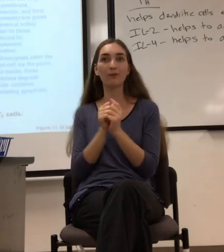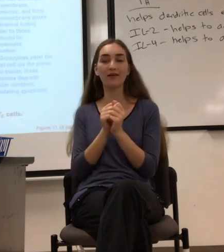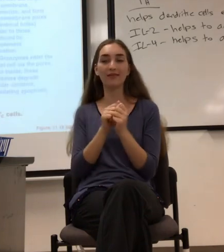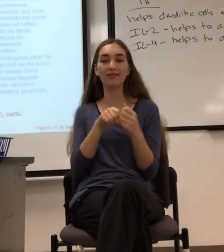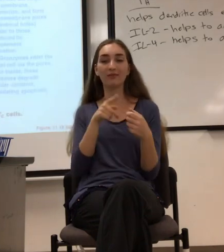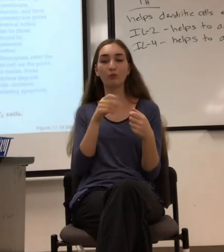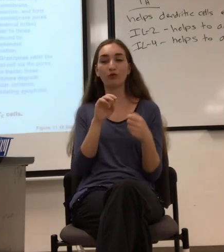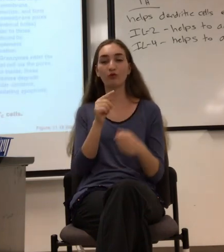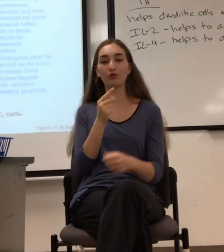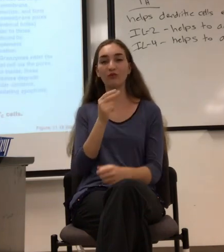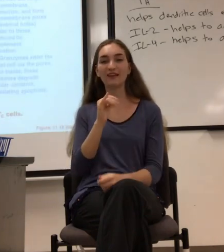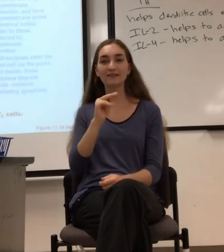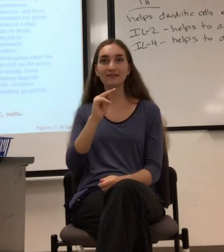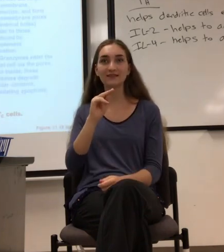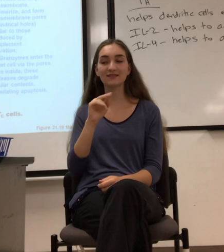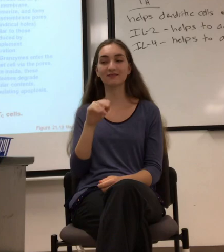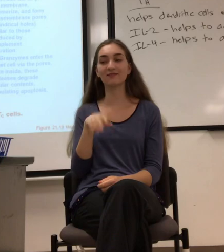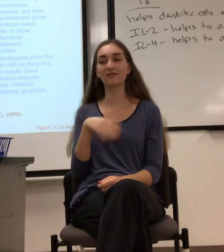Just show you one picture there.